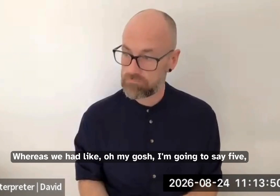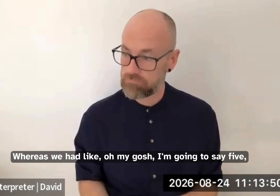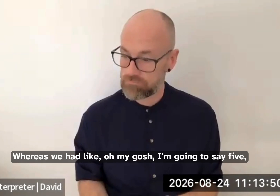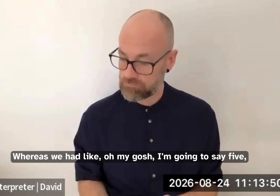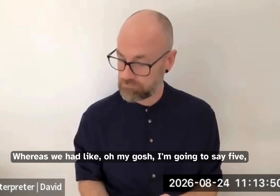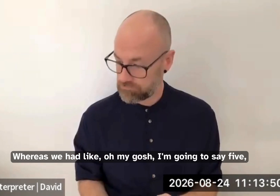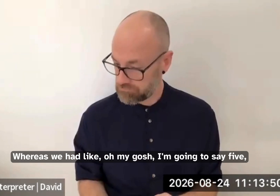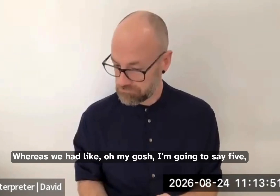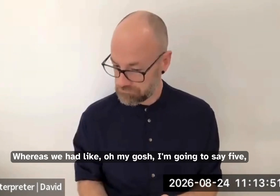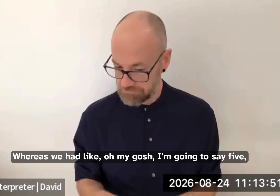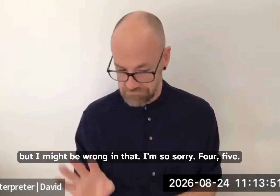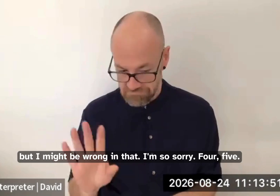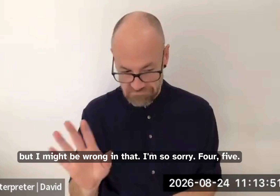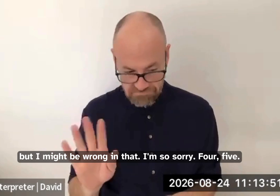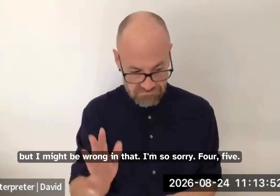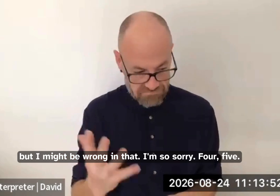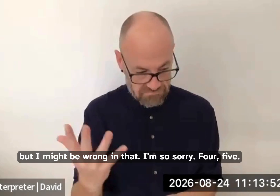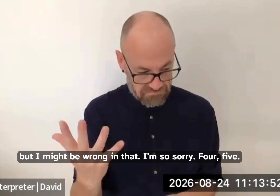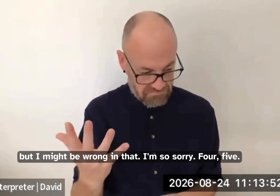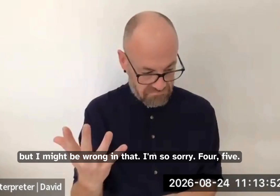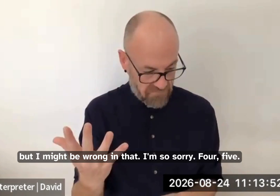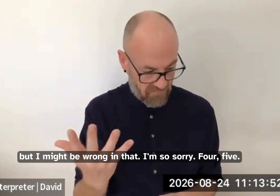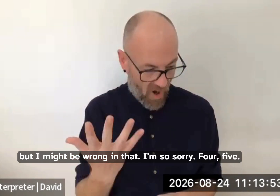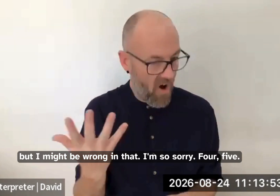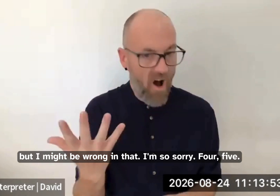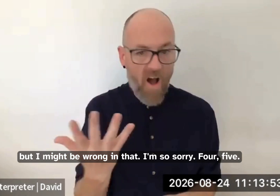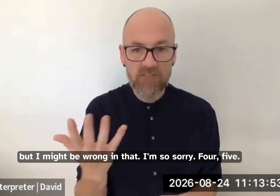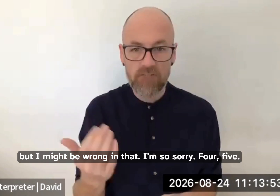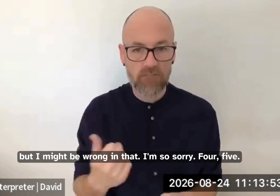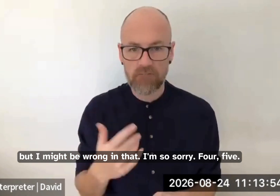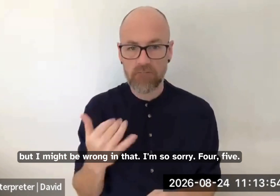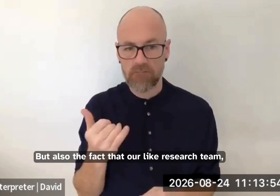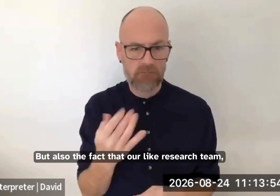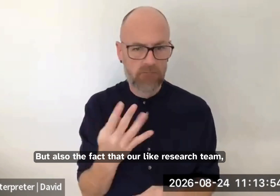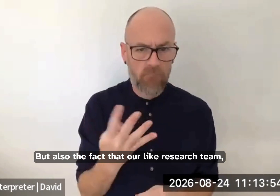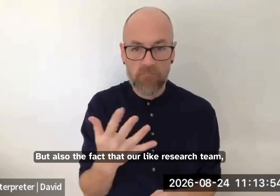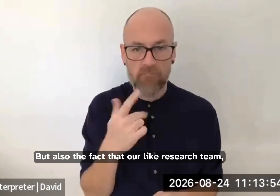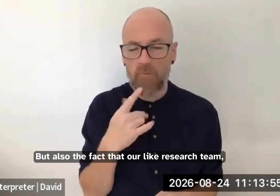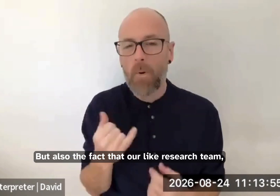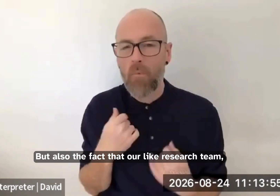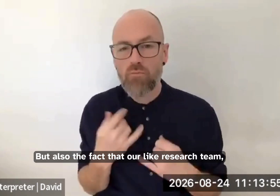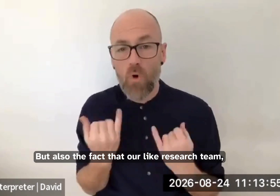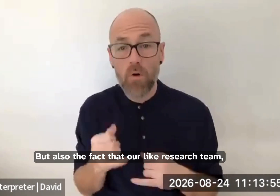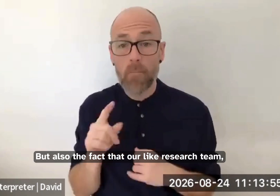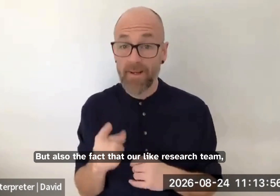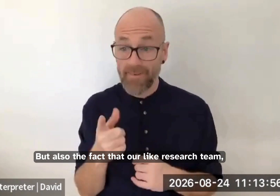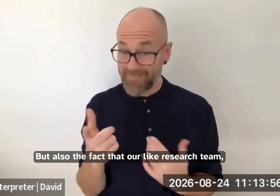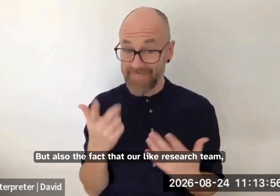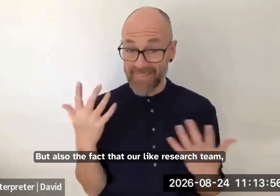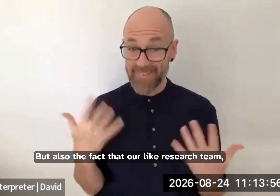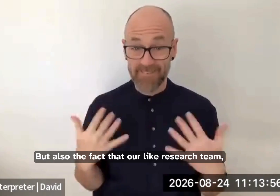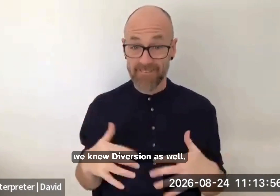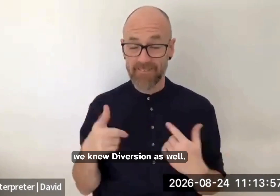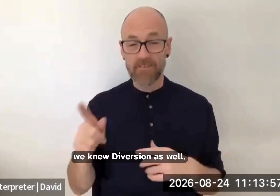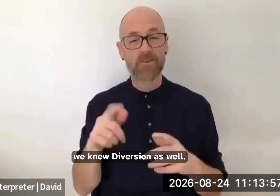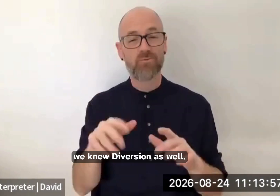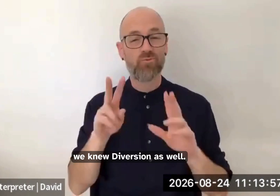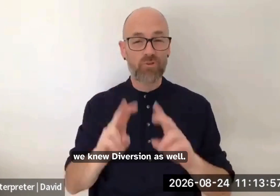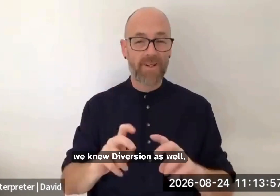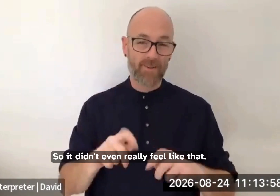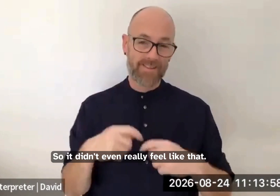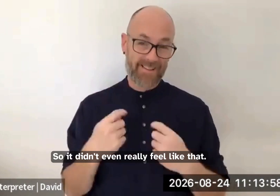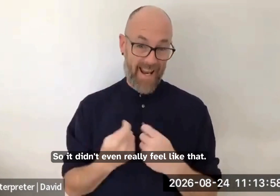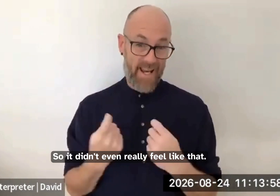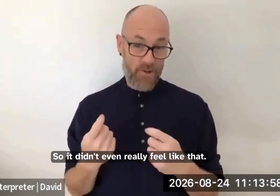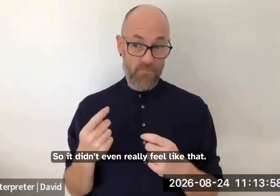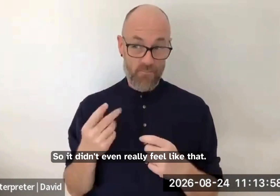gosh, I'm going to say five, but I might be wrong in that. I'm so sorry. Four, five. But also the fact that our like research team were neurodivergent as